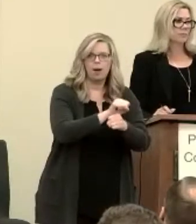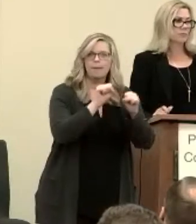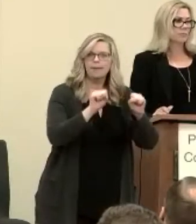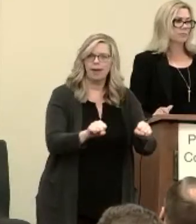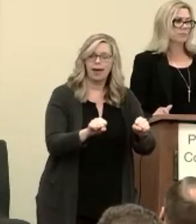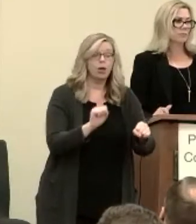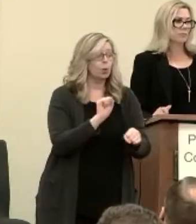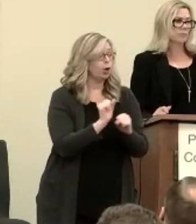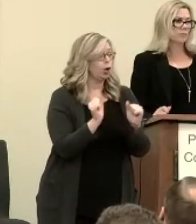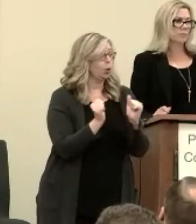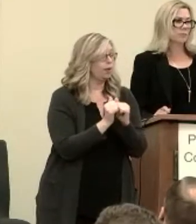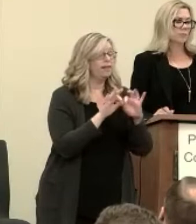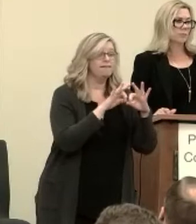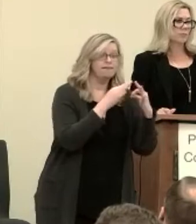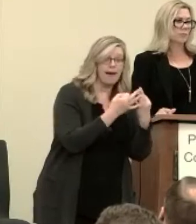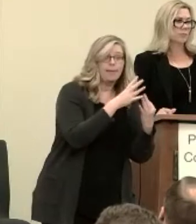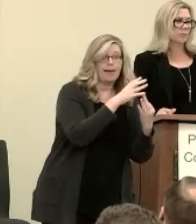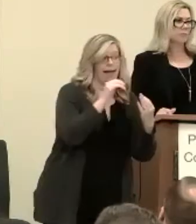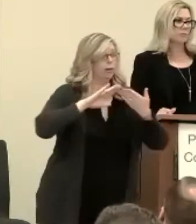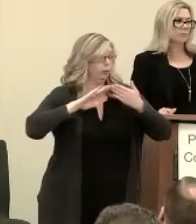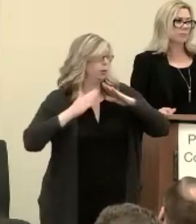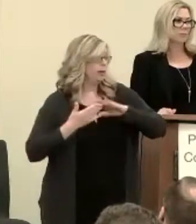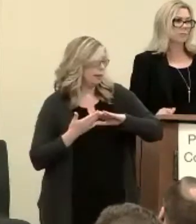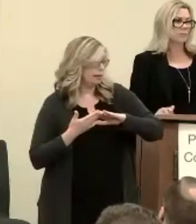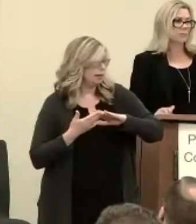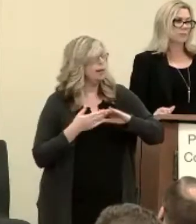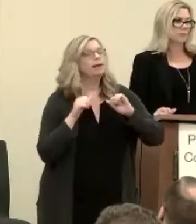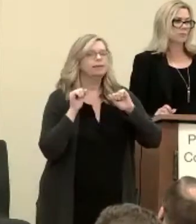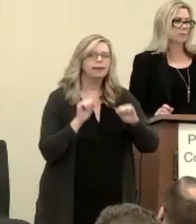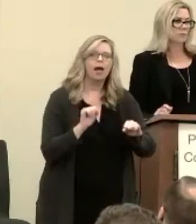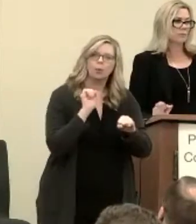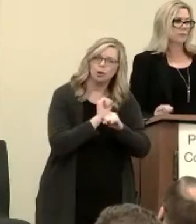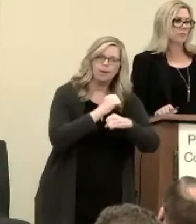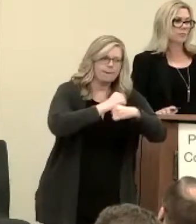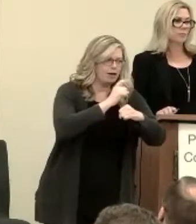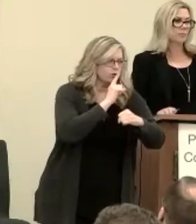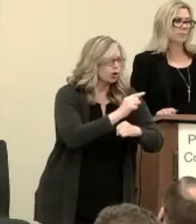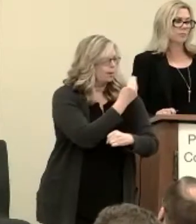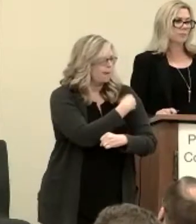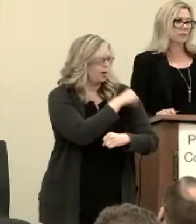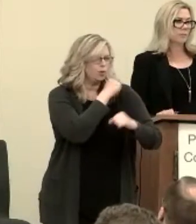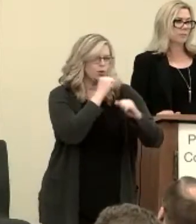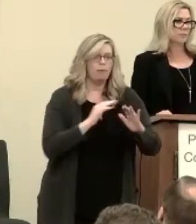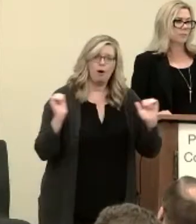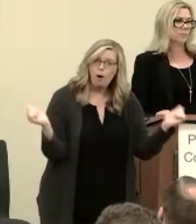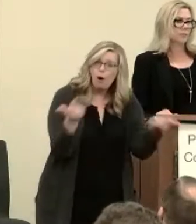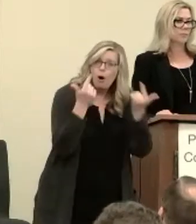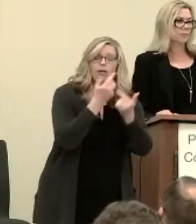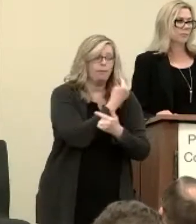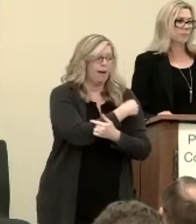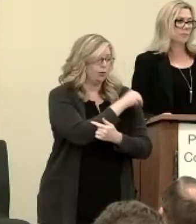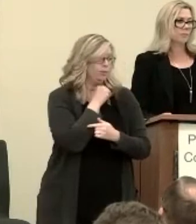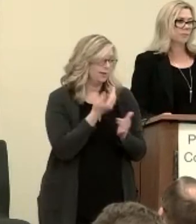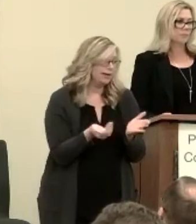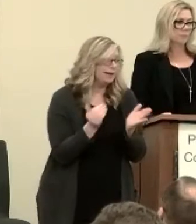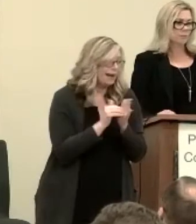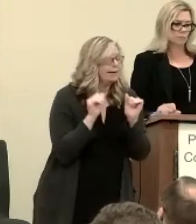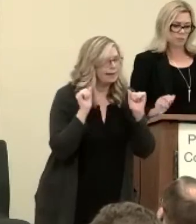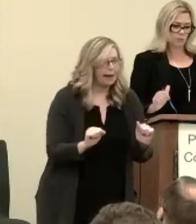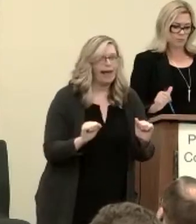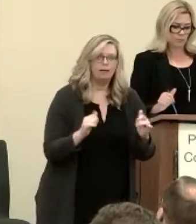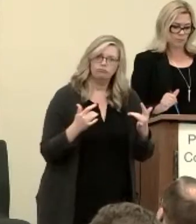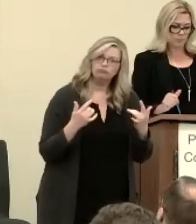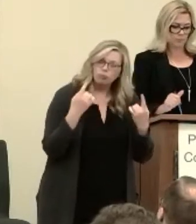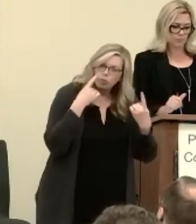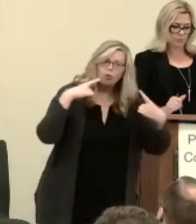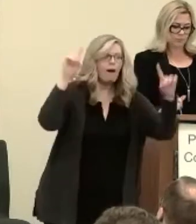with families and communities to do the work that we need to do to ensure that Manitobans, all Manitobans, again, can thrive and